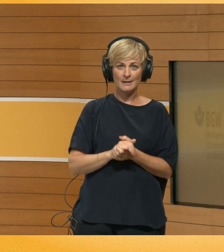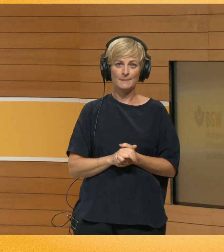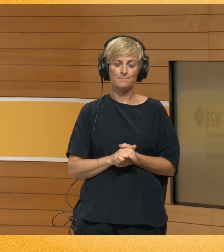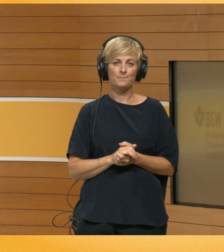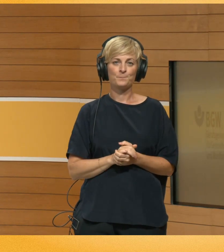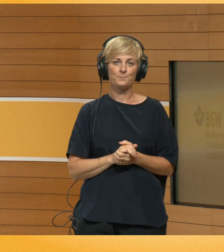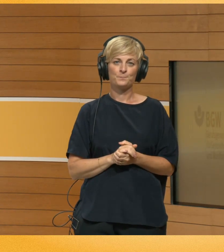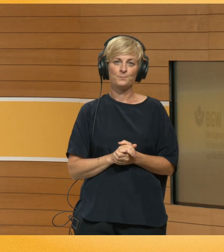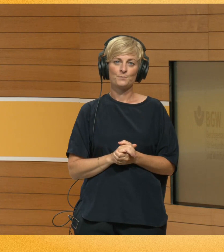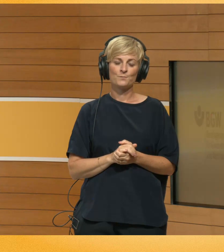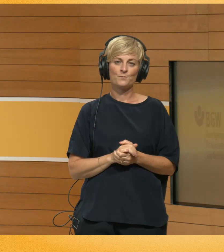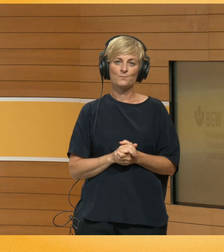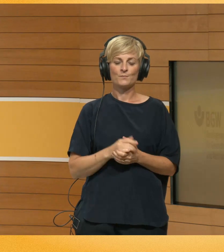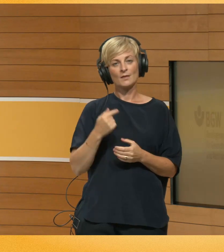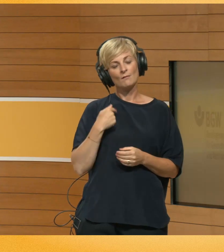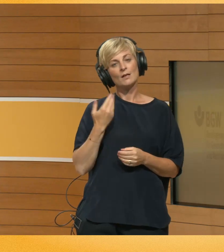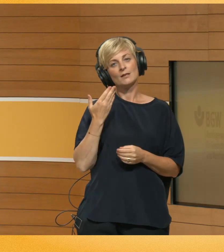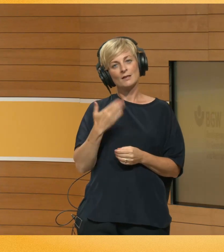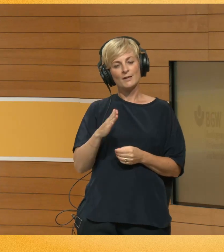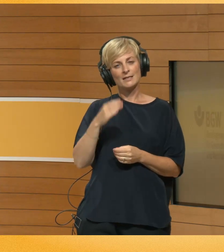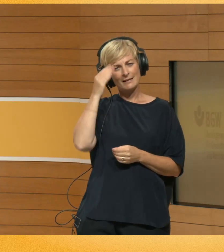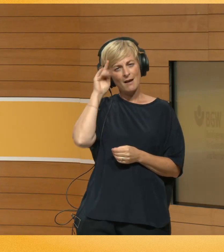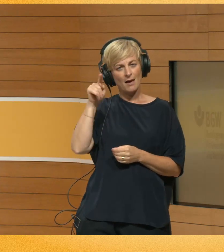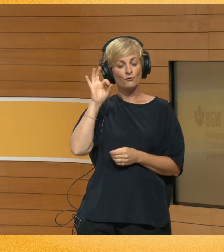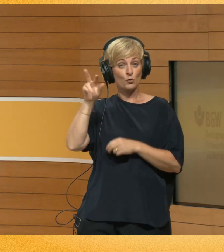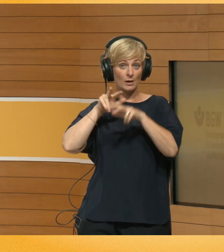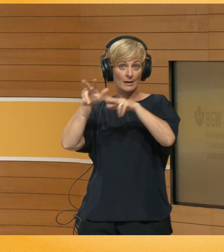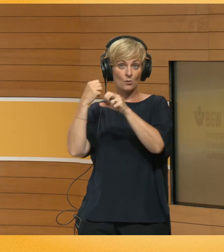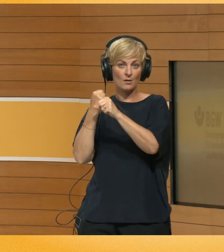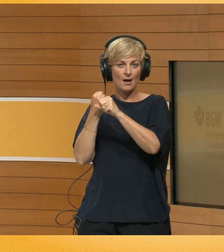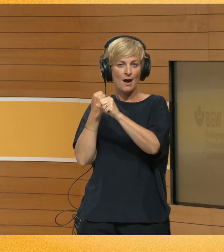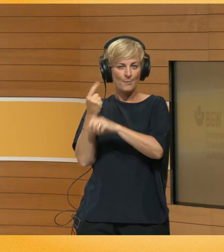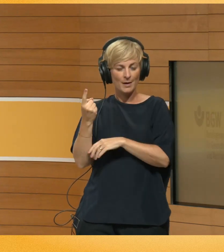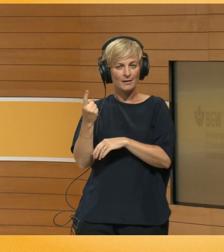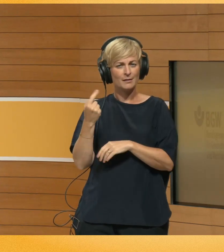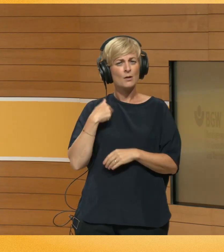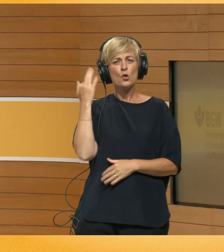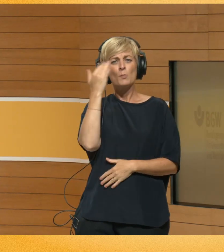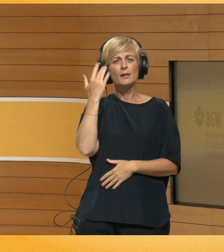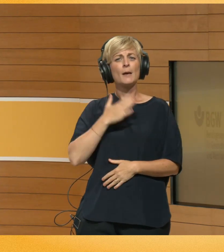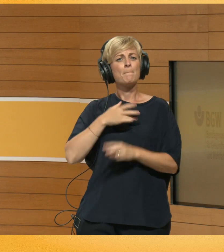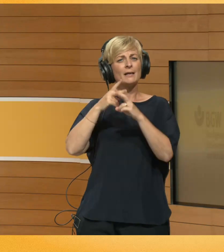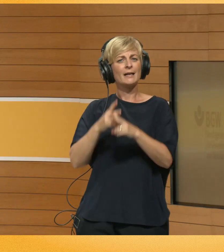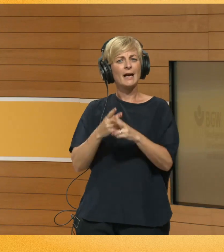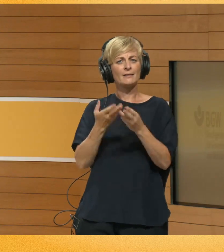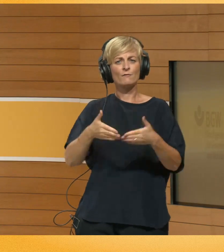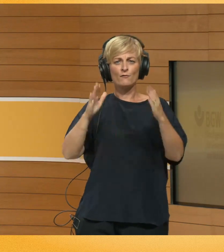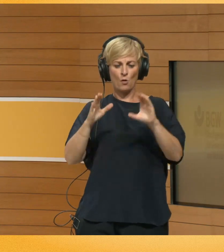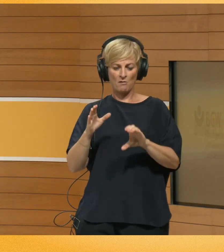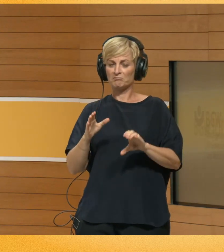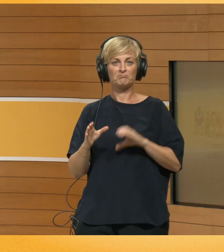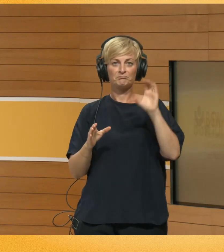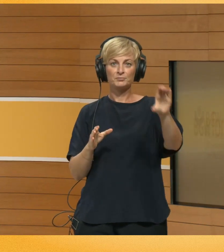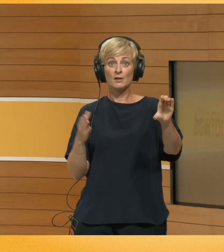Irish healthcare system, like, where does my pension fund go? What is it invested in? And you'll find it's invested in tobacco or it's invested